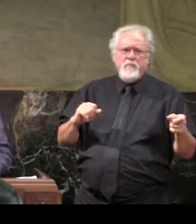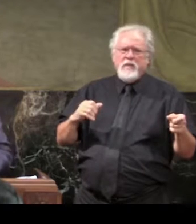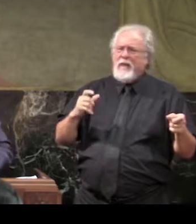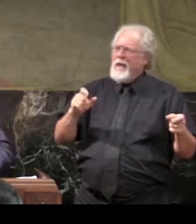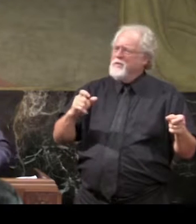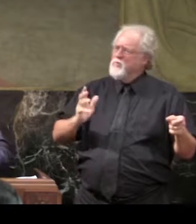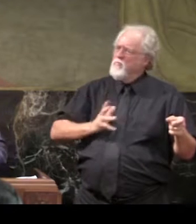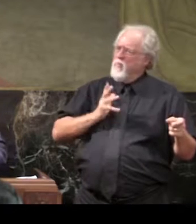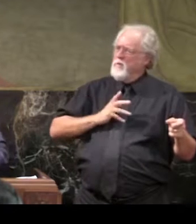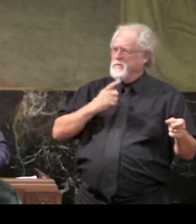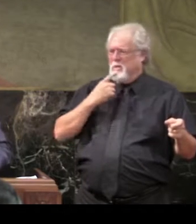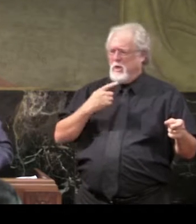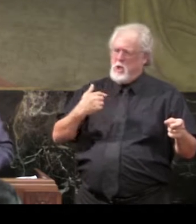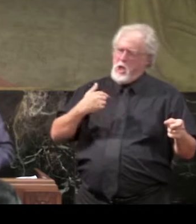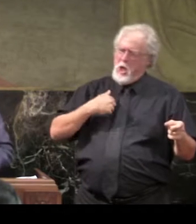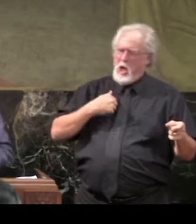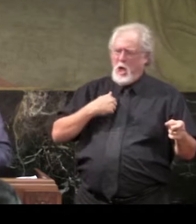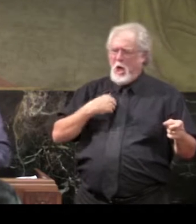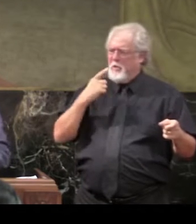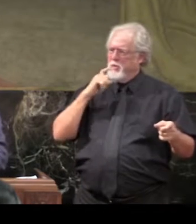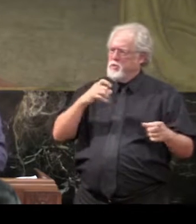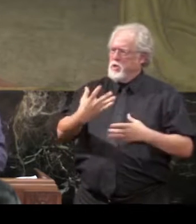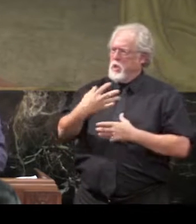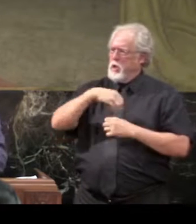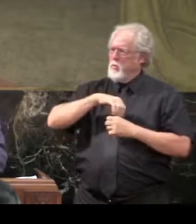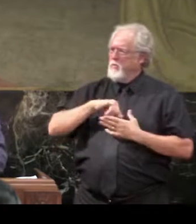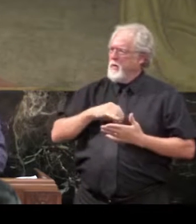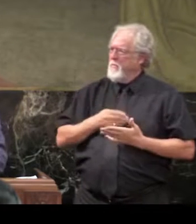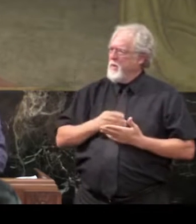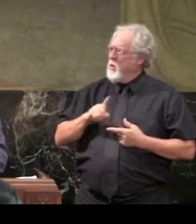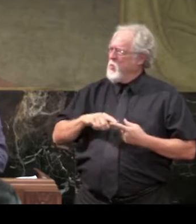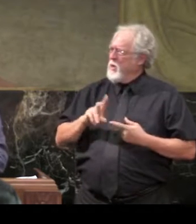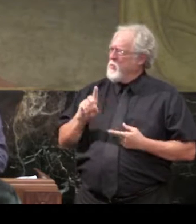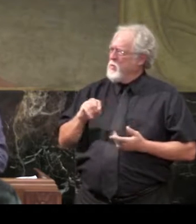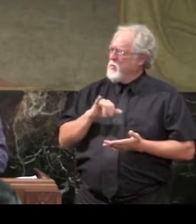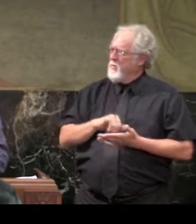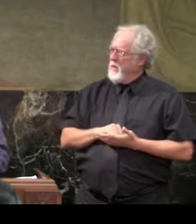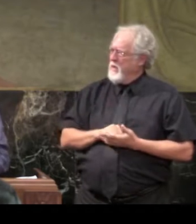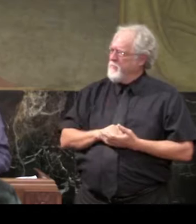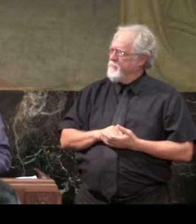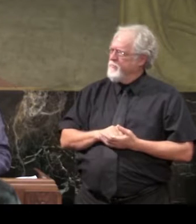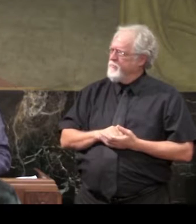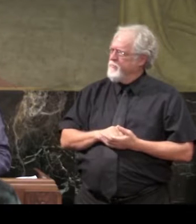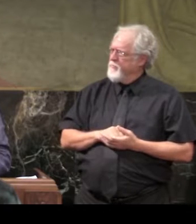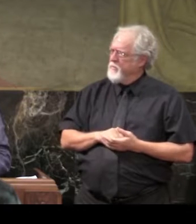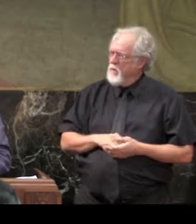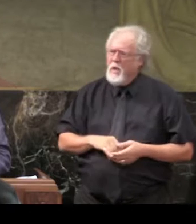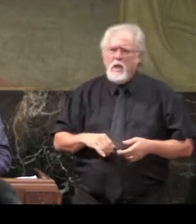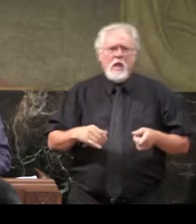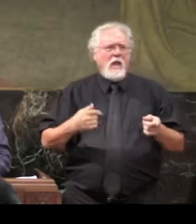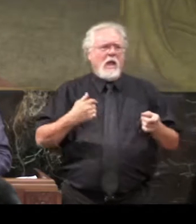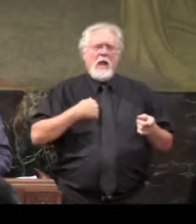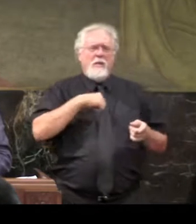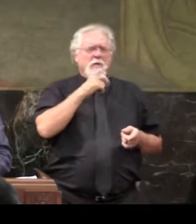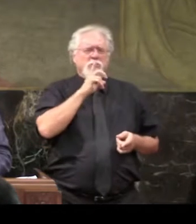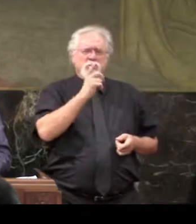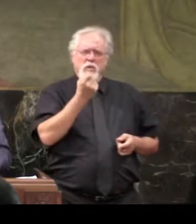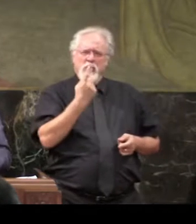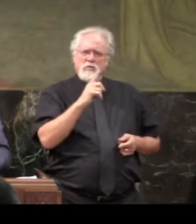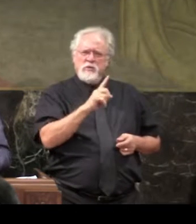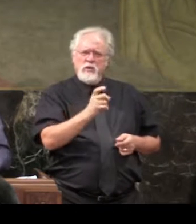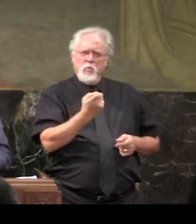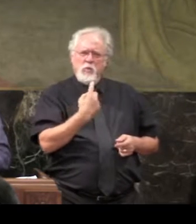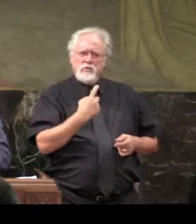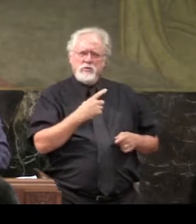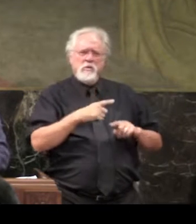formally says, I think that you should include this money. When do we expect that to happen? Okay, I'm not sure I fully understand your question,